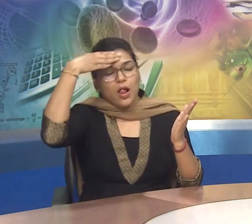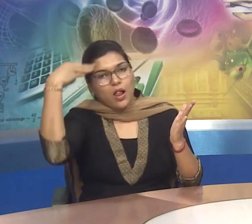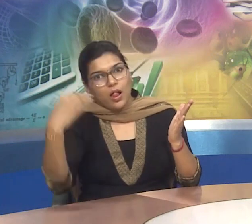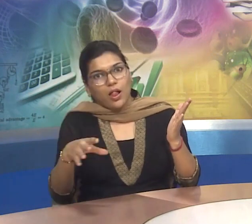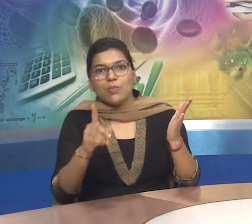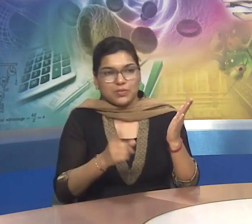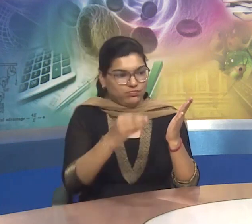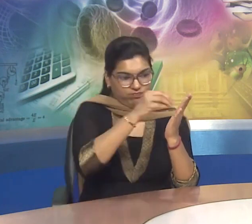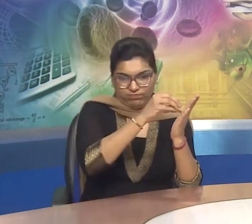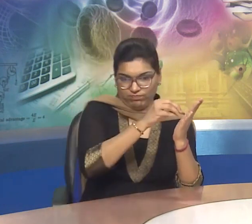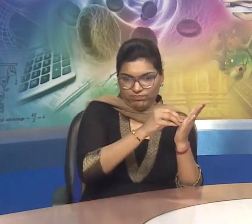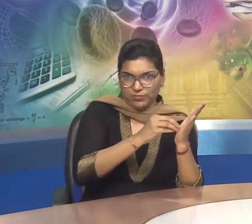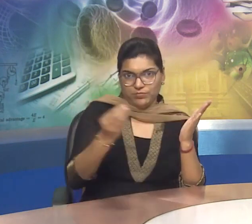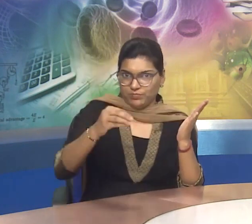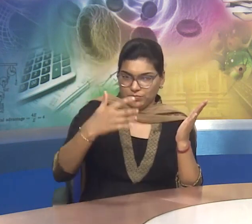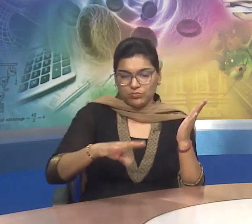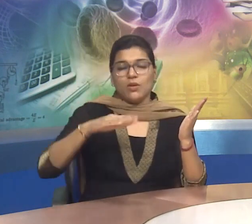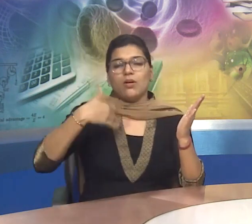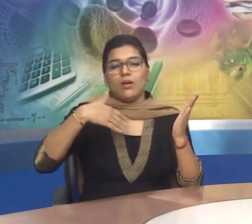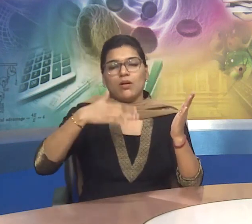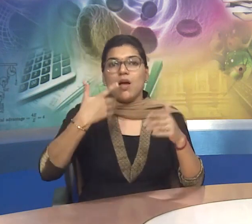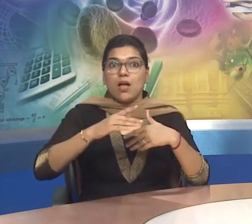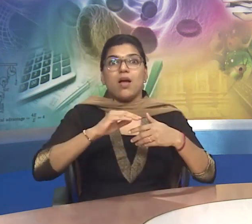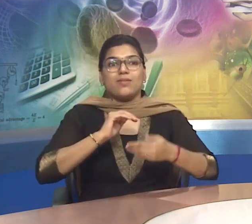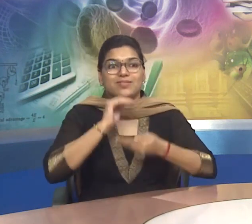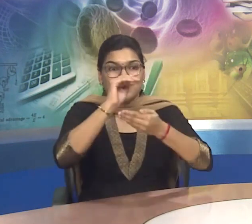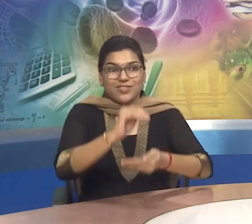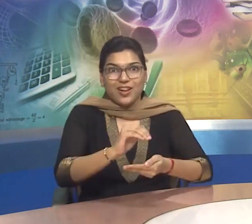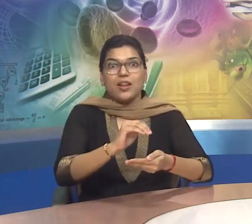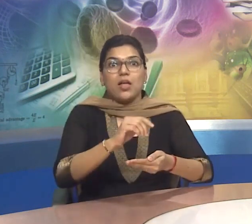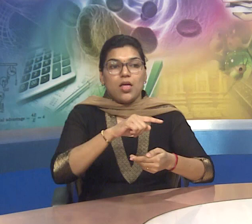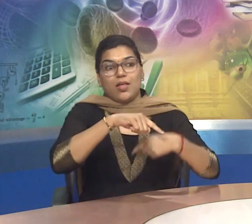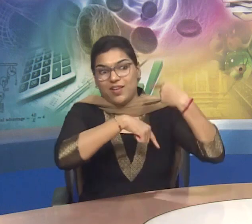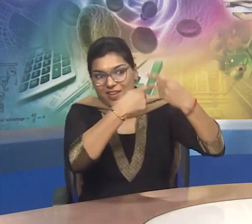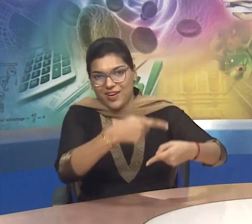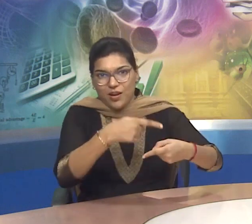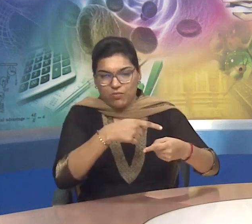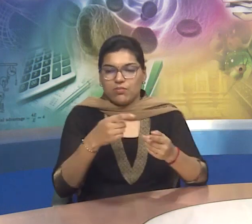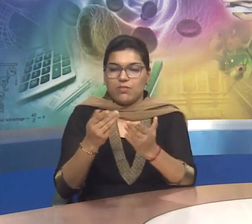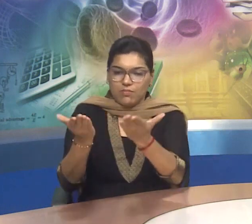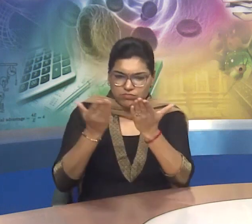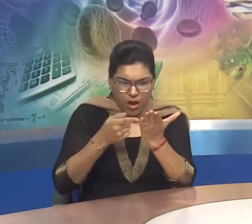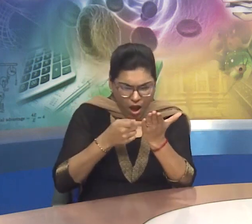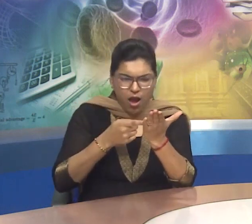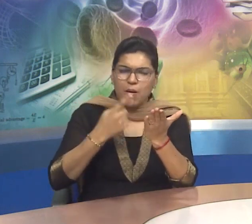the ingredients, they just note down, and all those dishes and